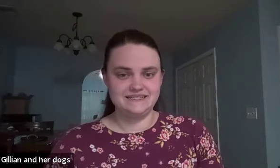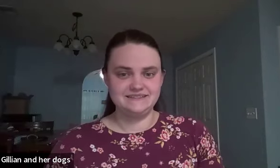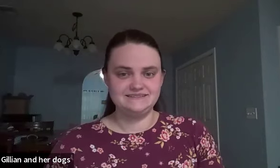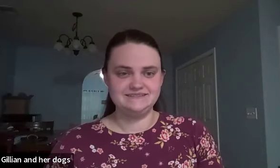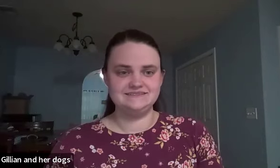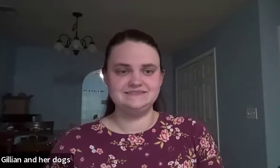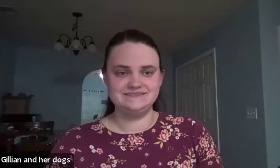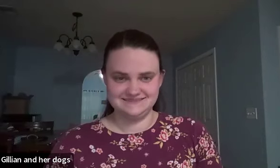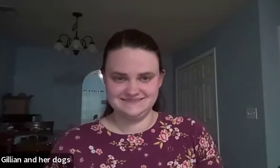D.